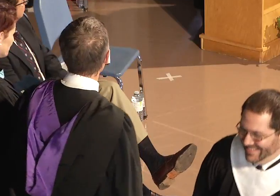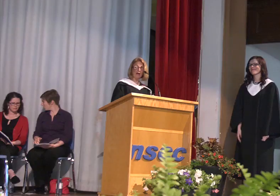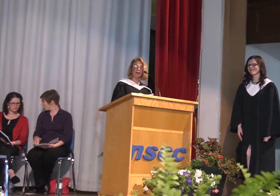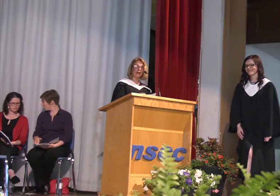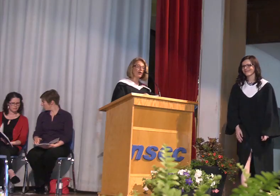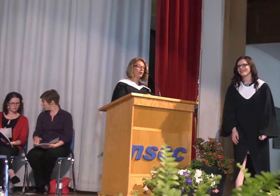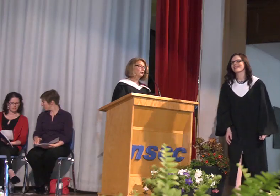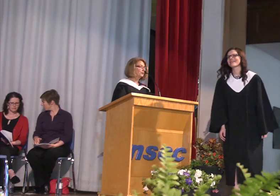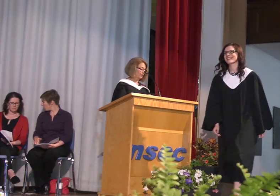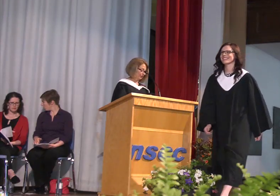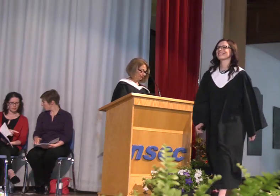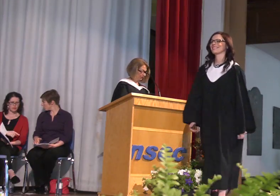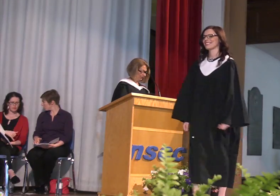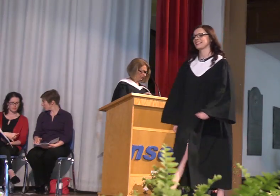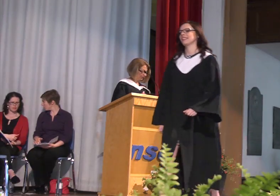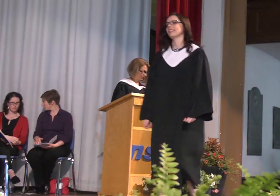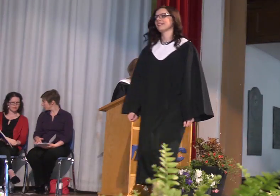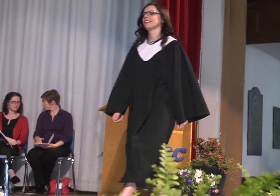Mary Beth Keogh.